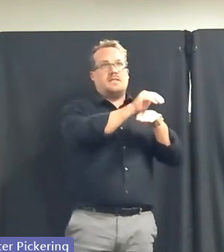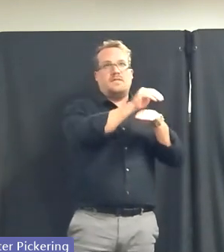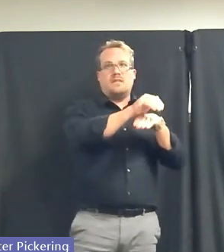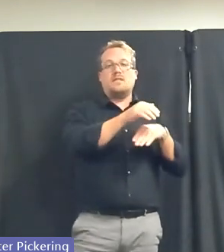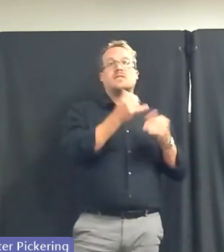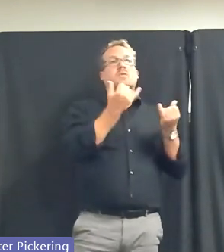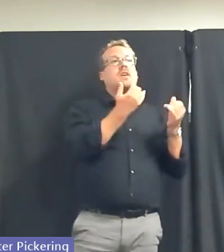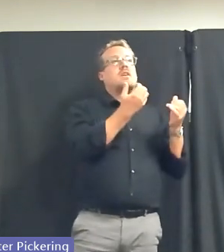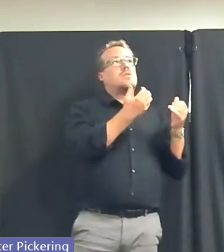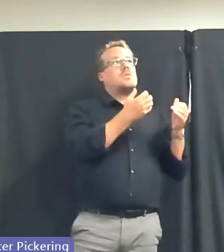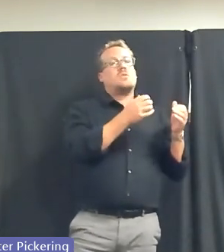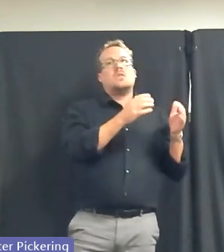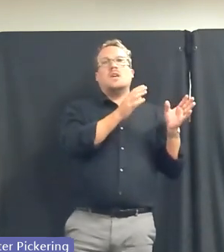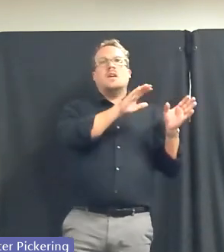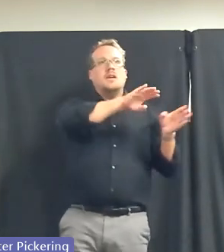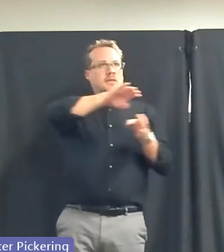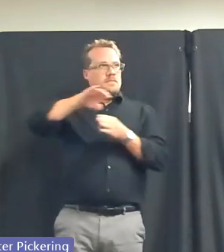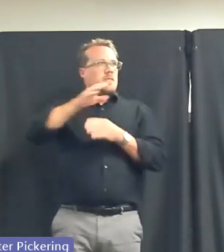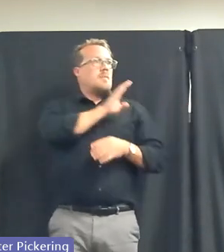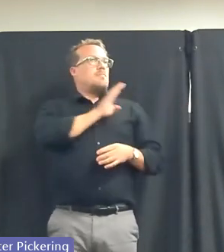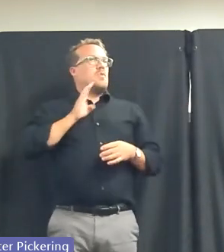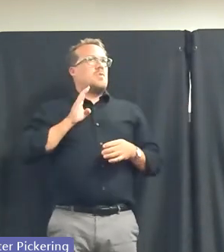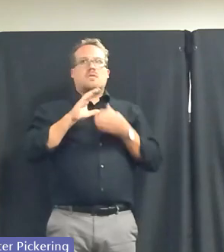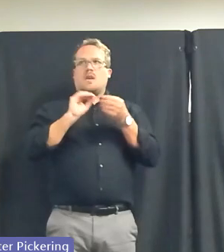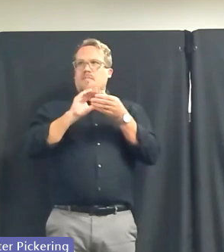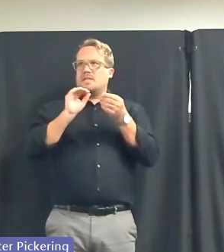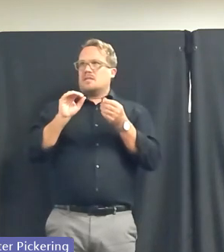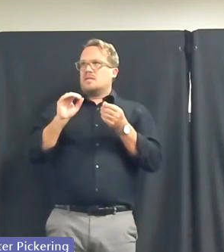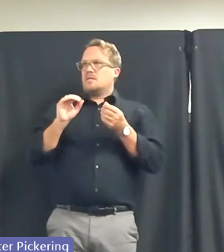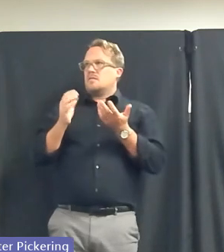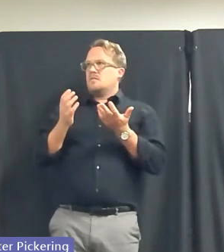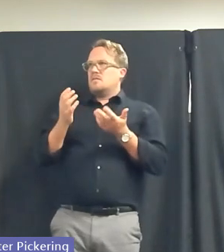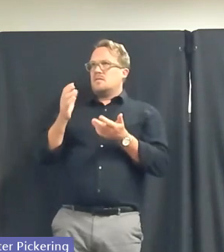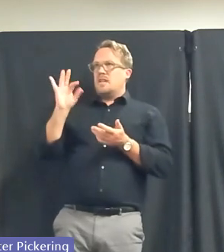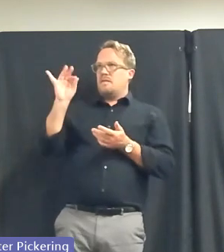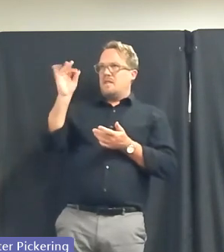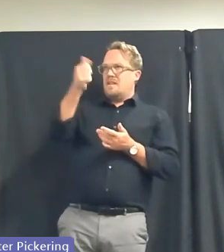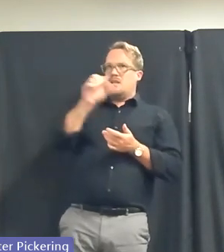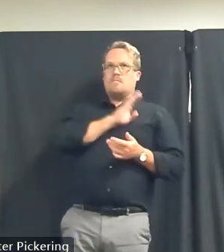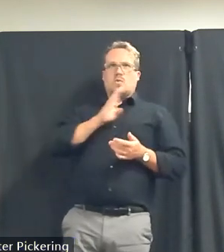is the time for board comments. If anyone has anything that they would like to share